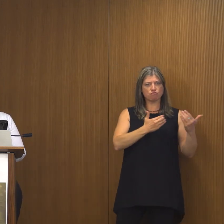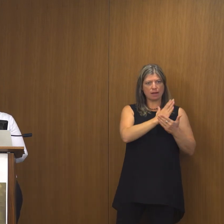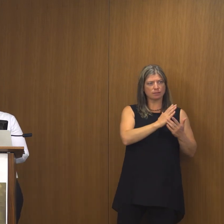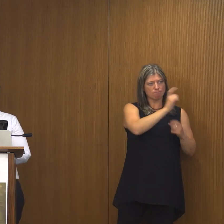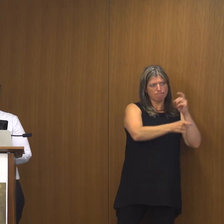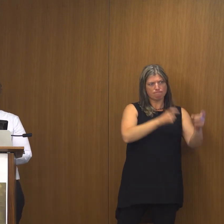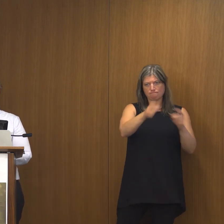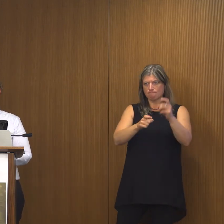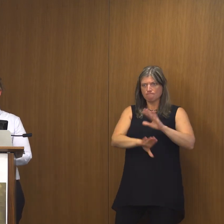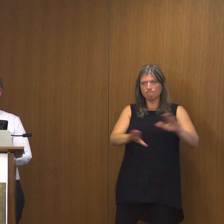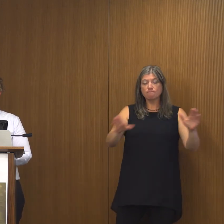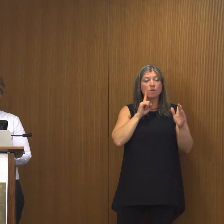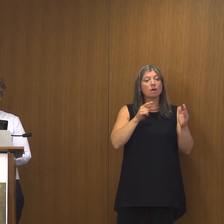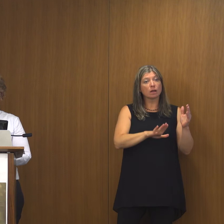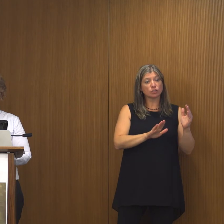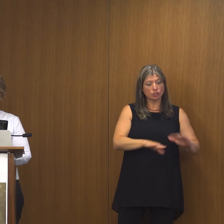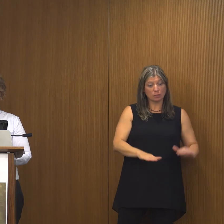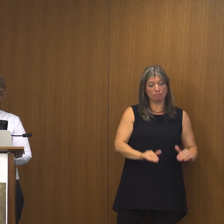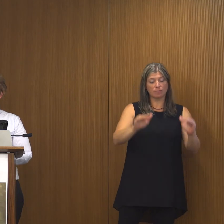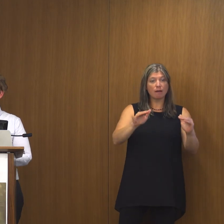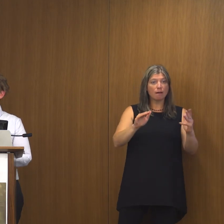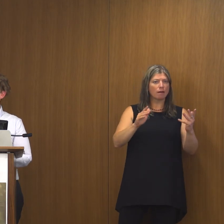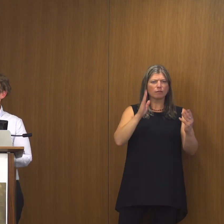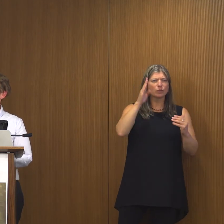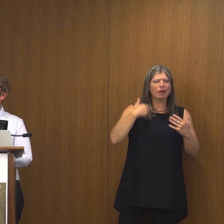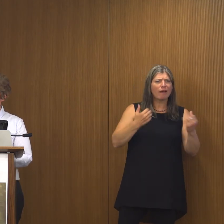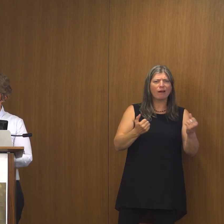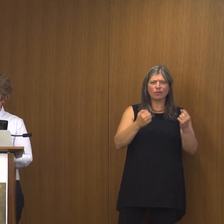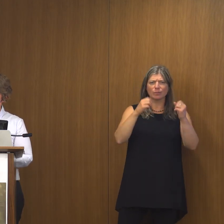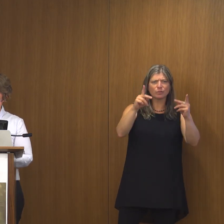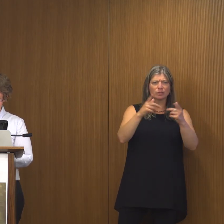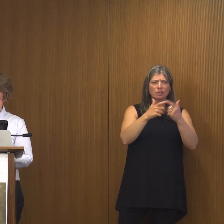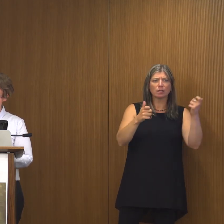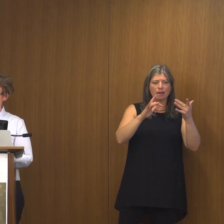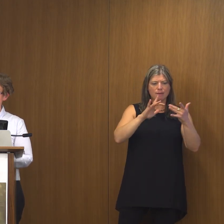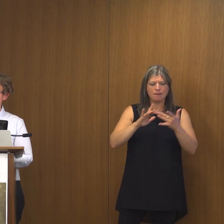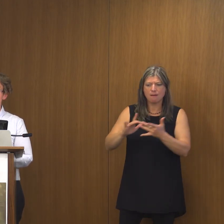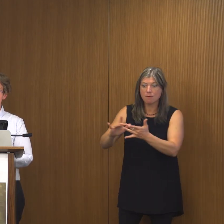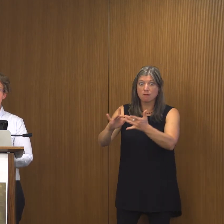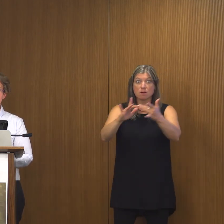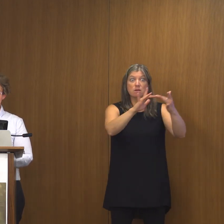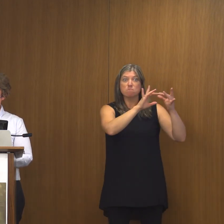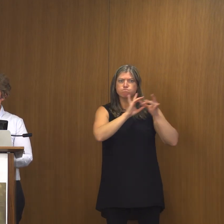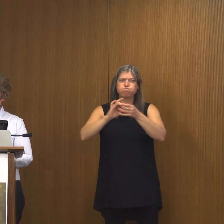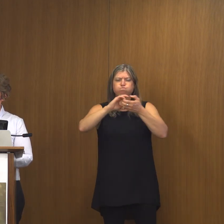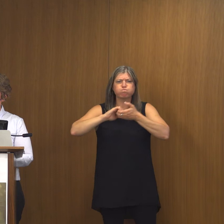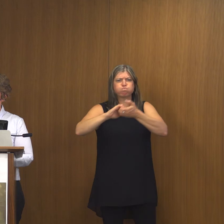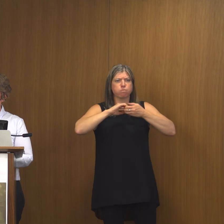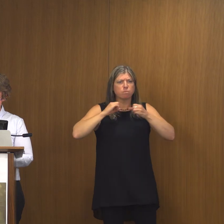their children's future healthcare and opportunities. By creating a network of parents, we are stronger and we are more